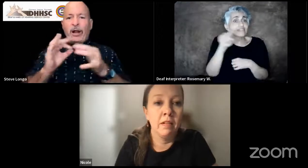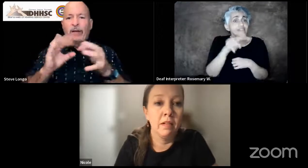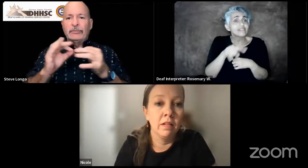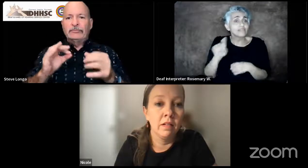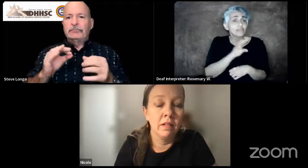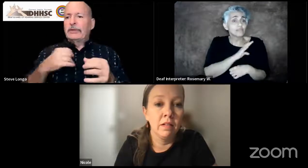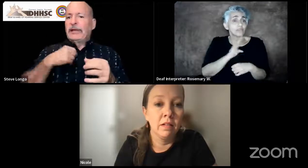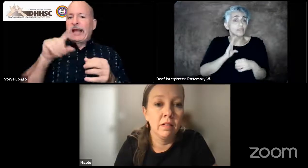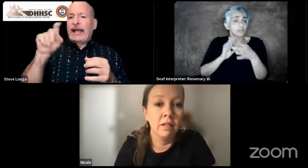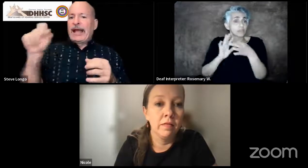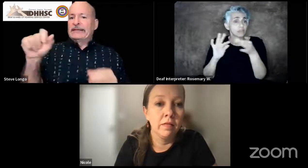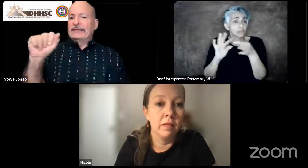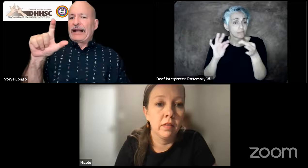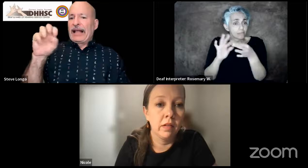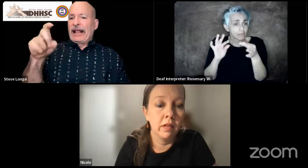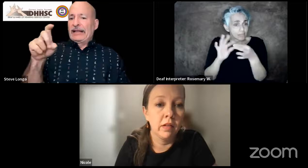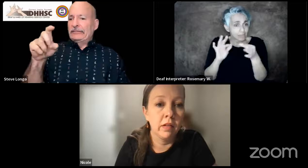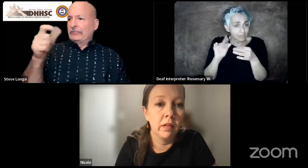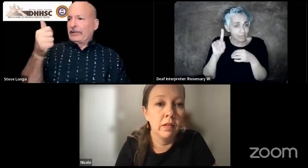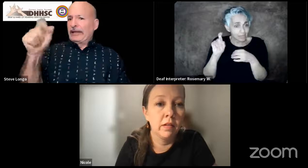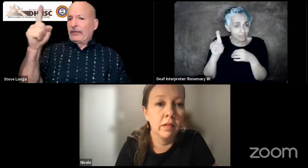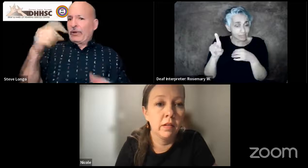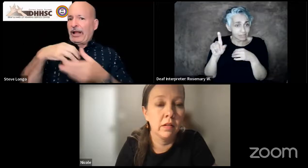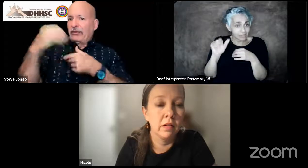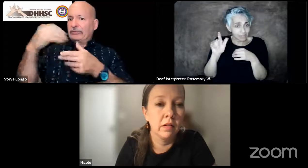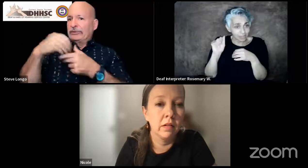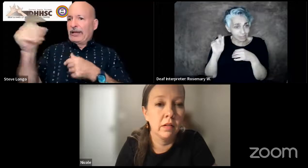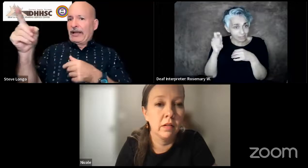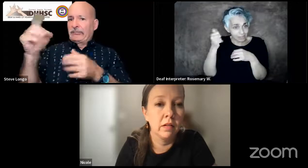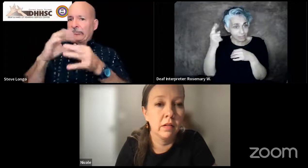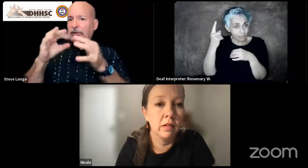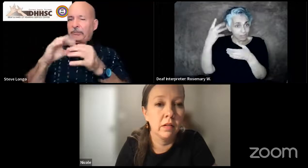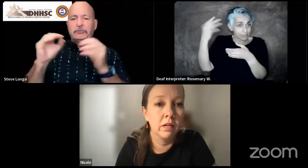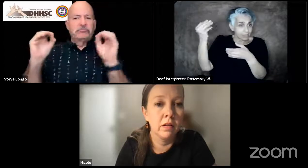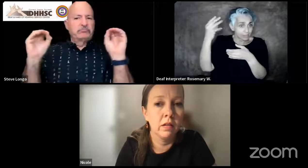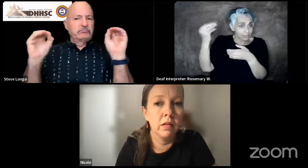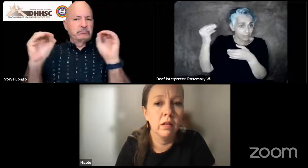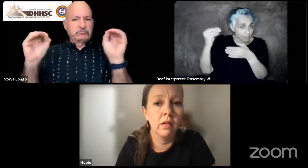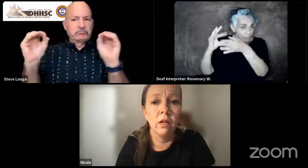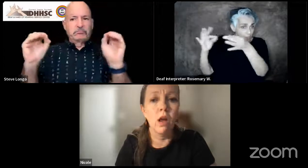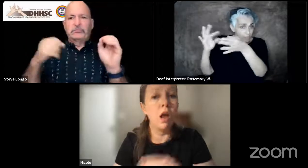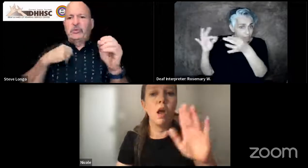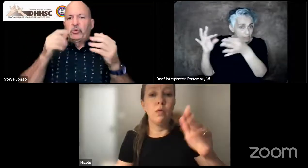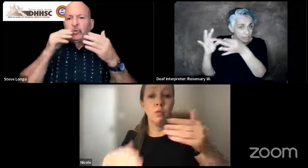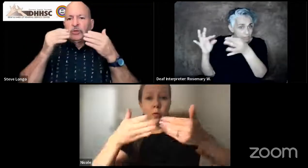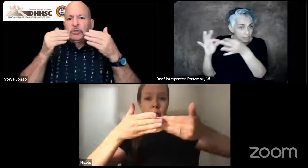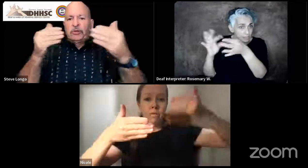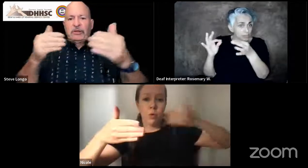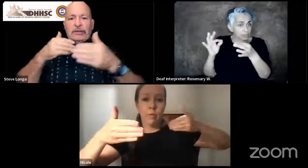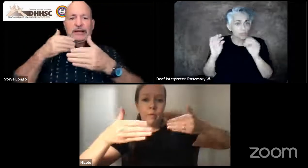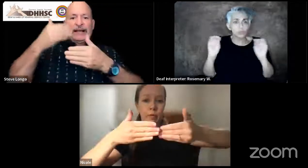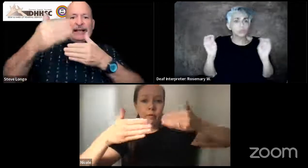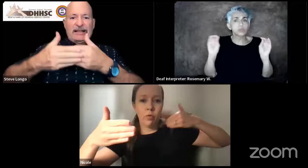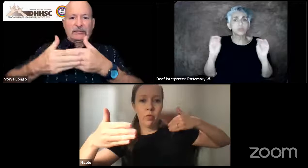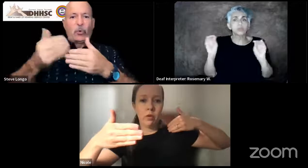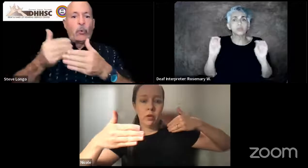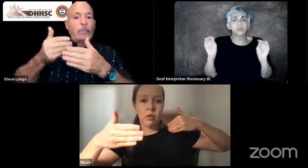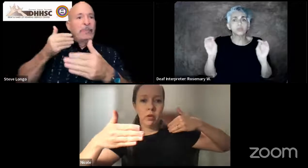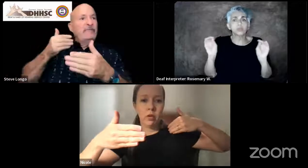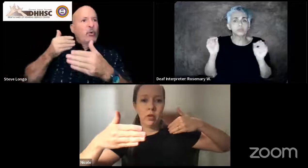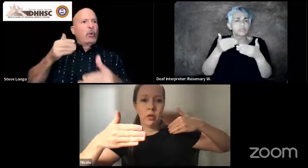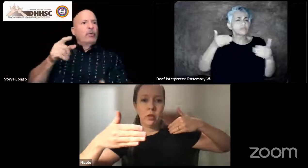What we had talked about is my asking Alex if there was anybody from